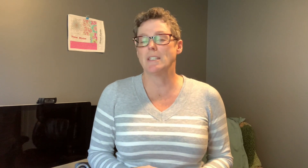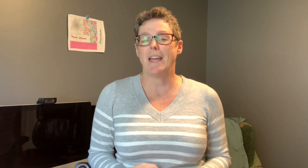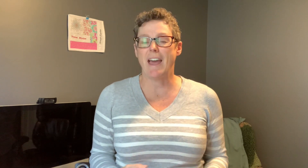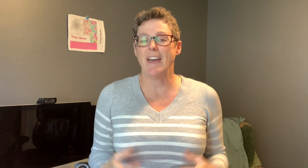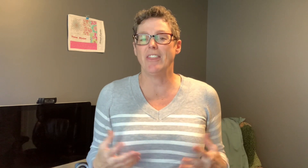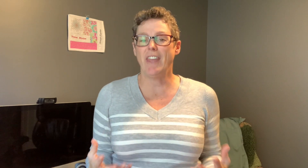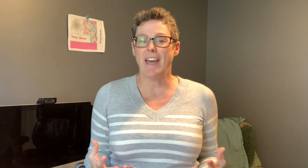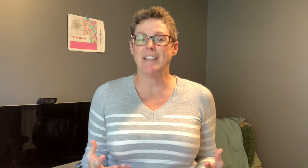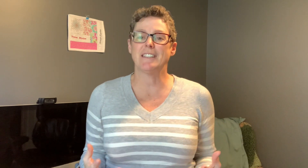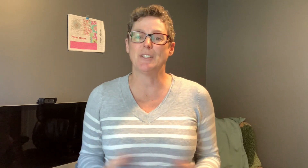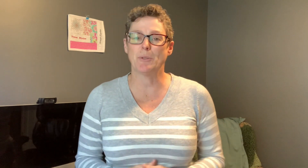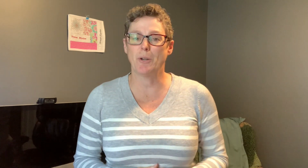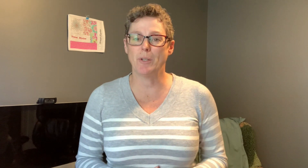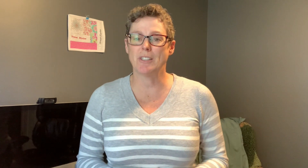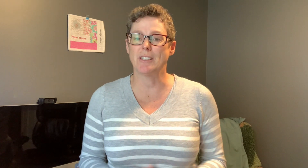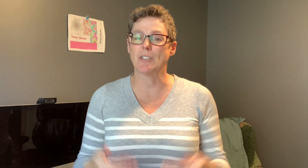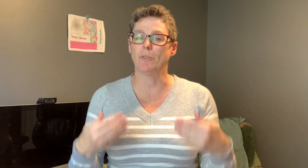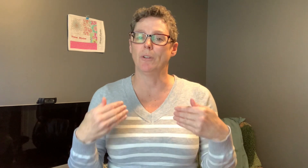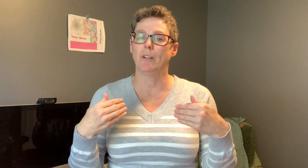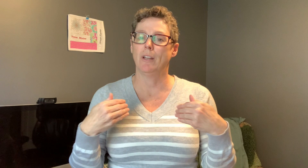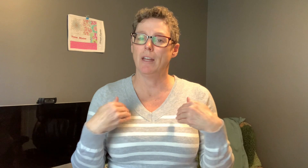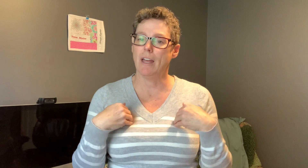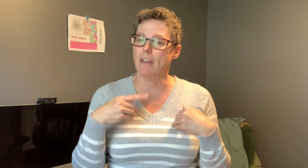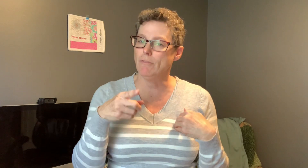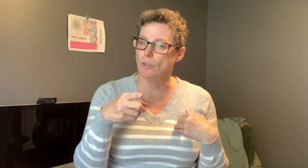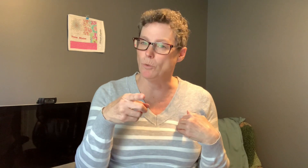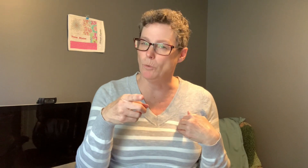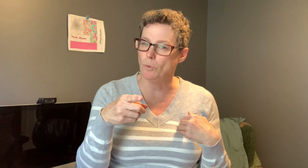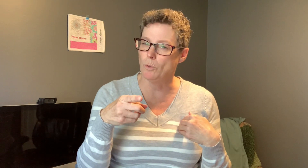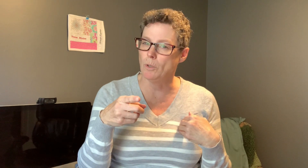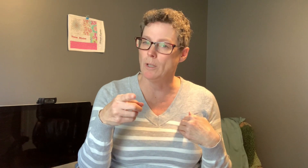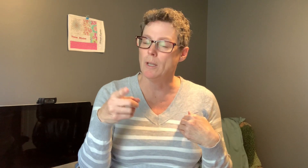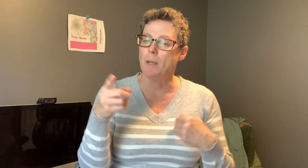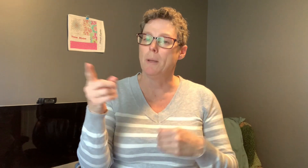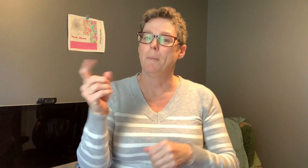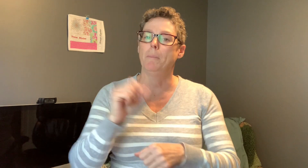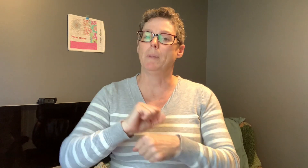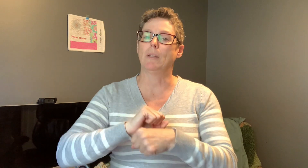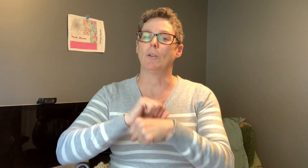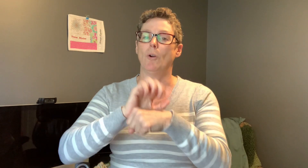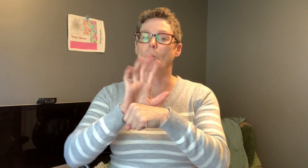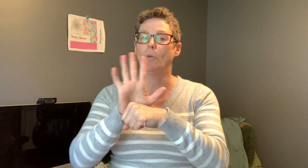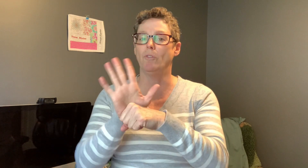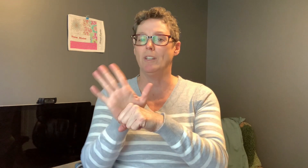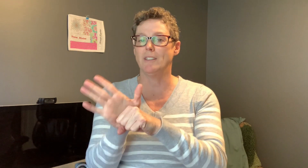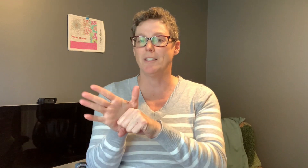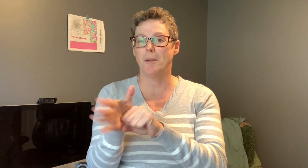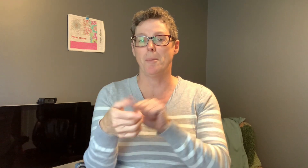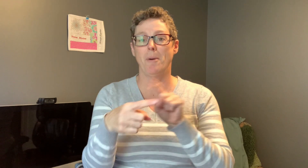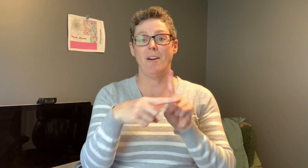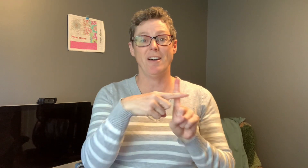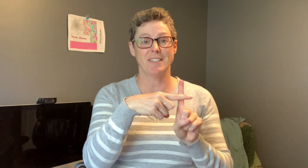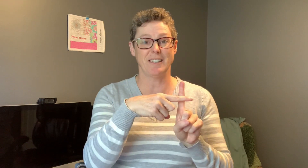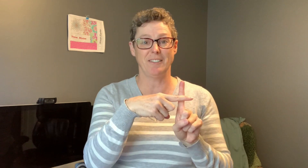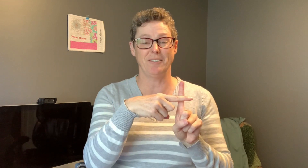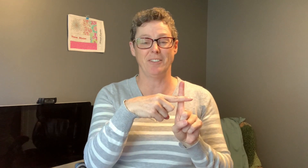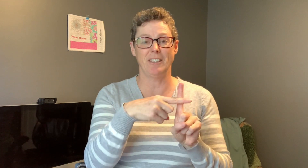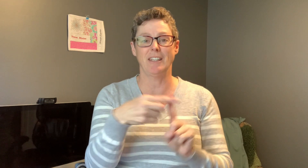simply then going to add that into our question. So have you been COVID positive in